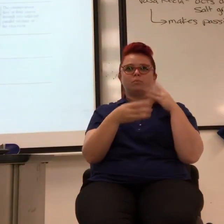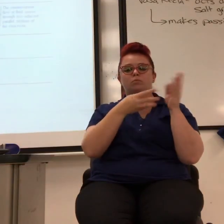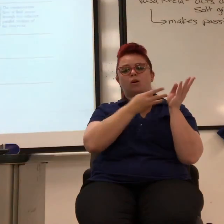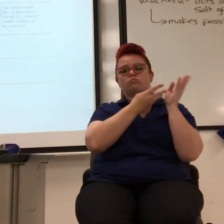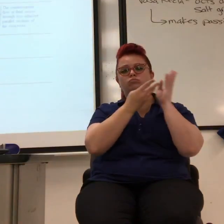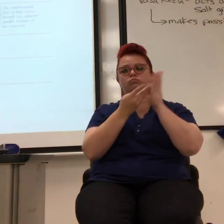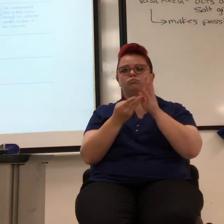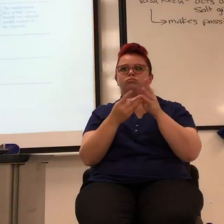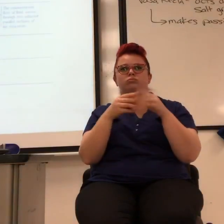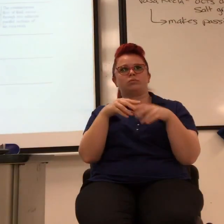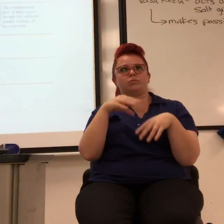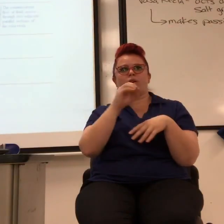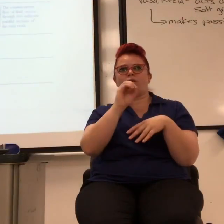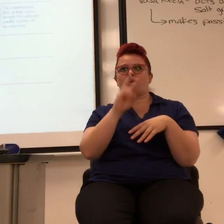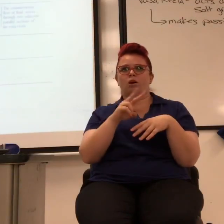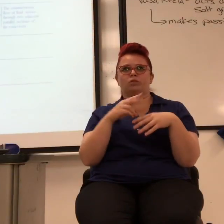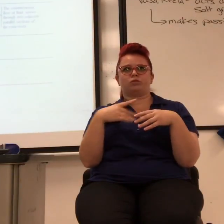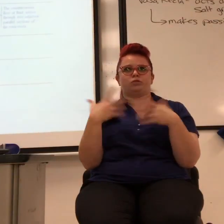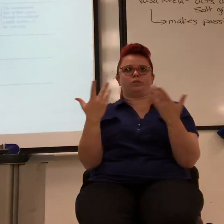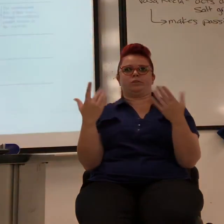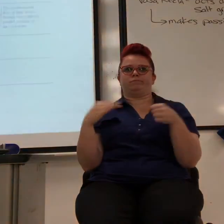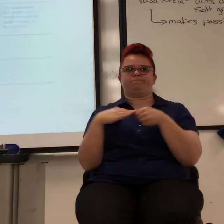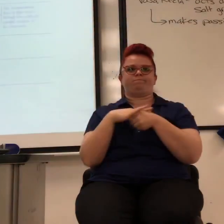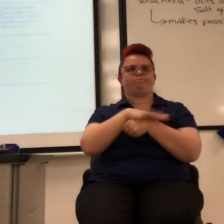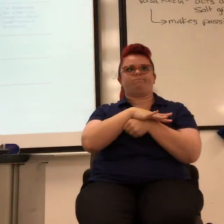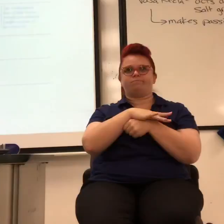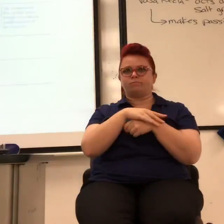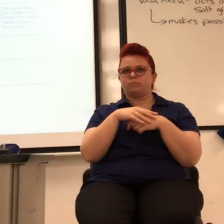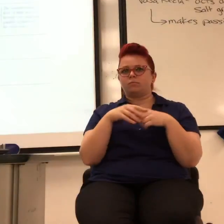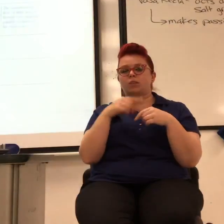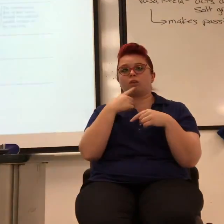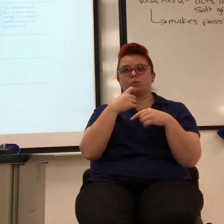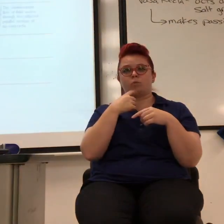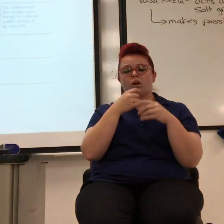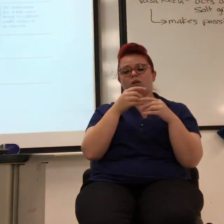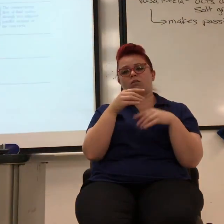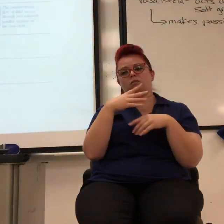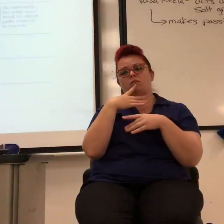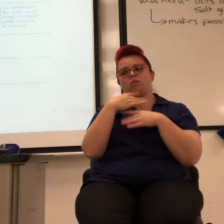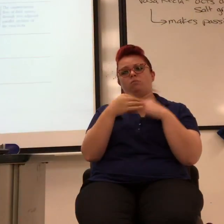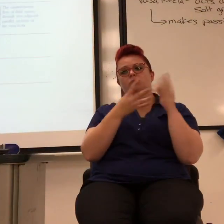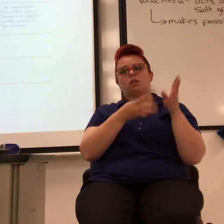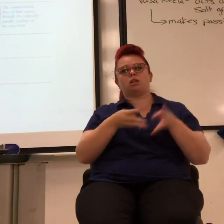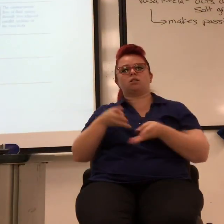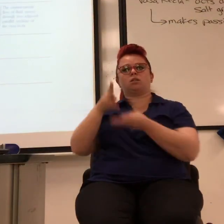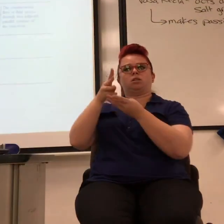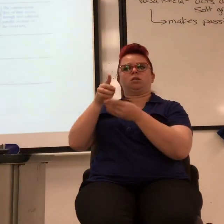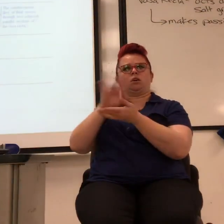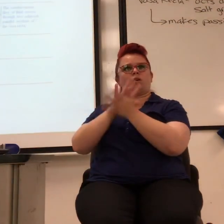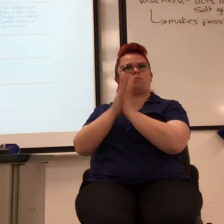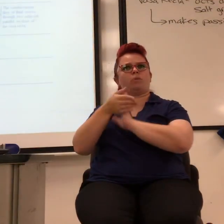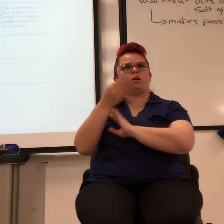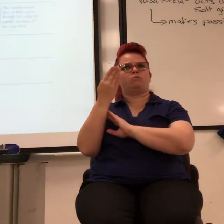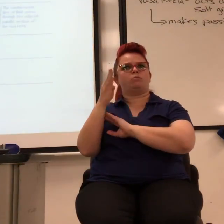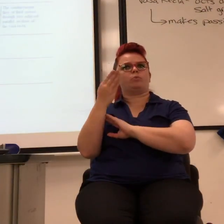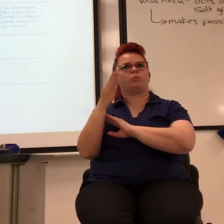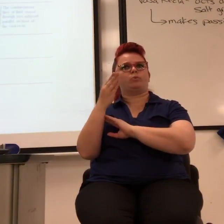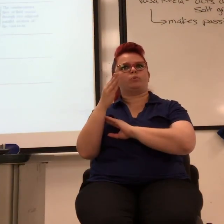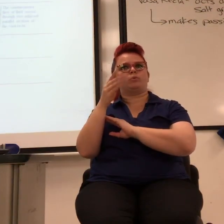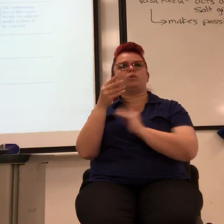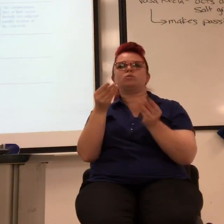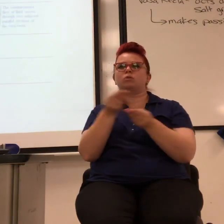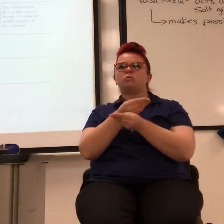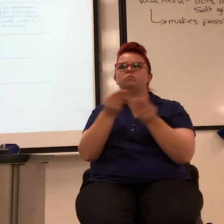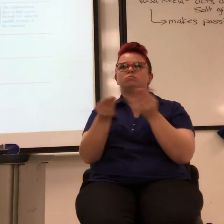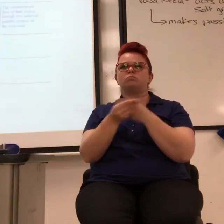red. Blood leaving, blue. Gas exchange does occur, right? So that's happening because we were